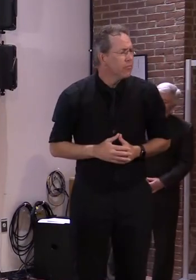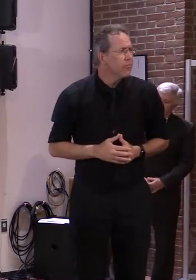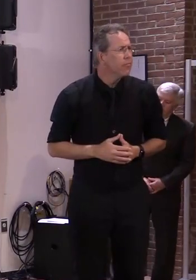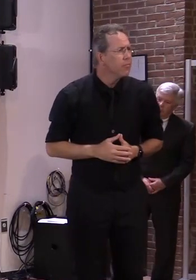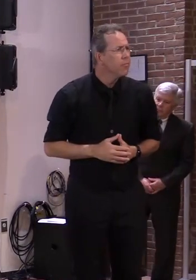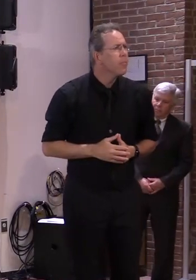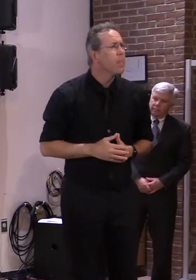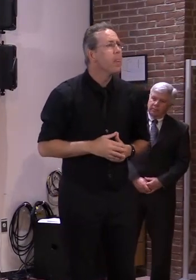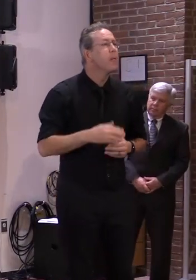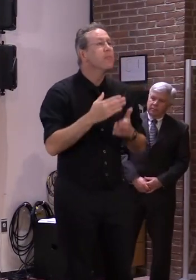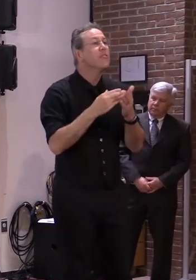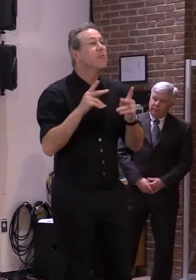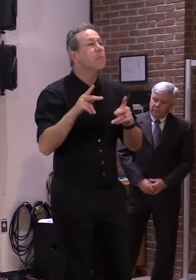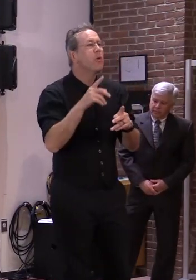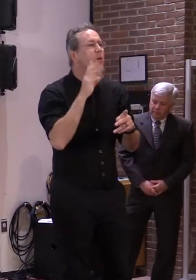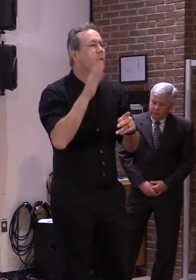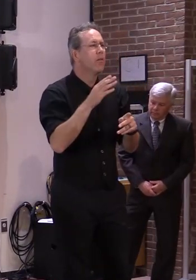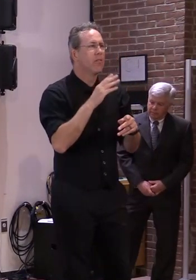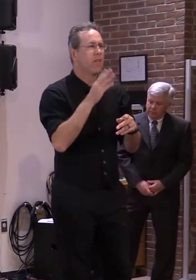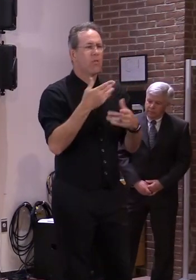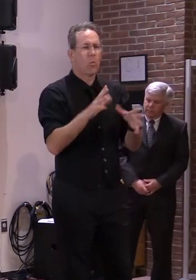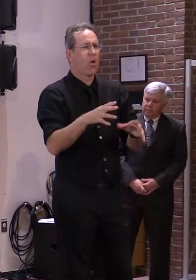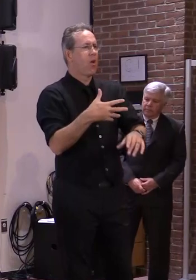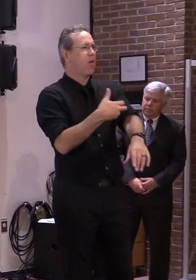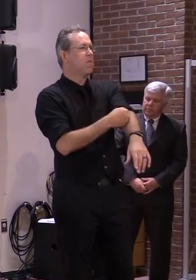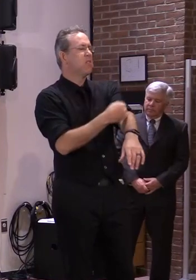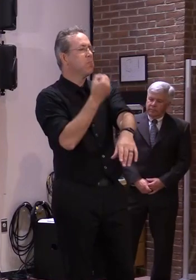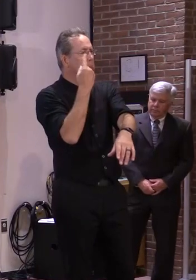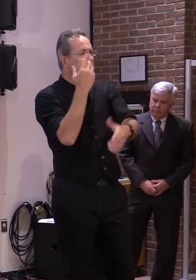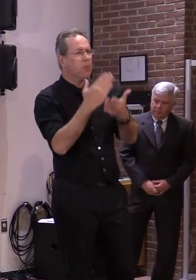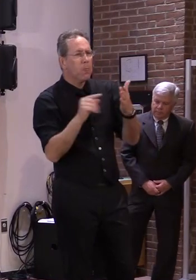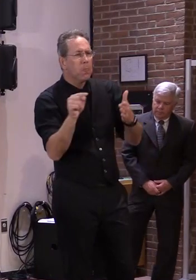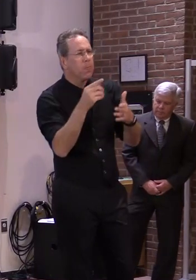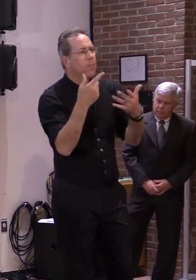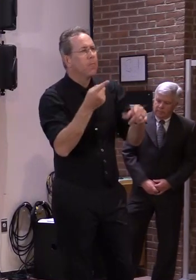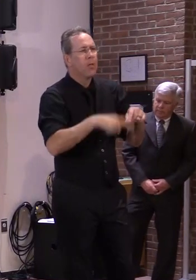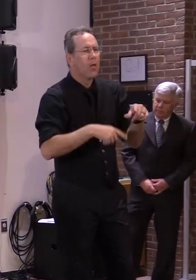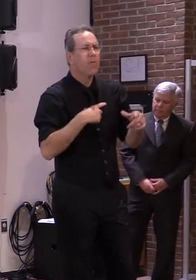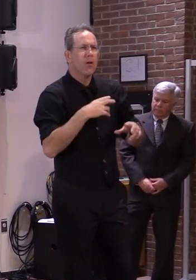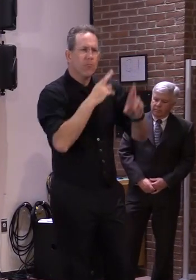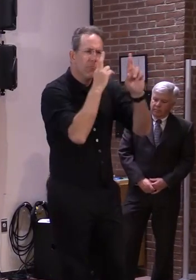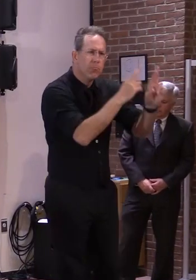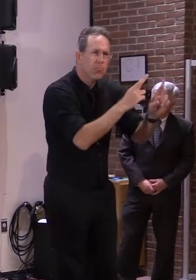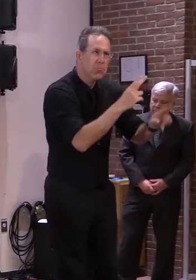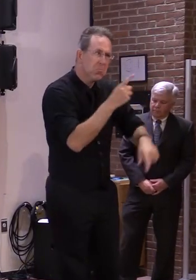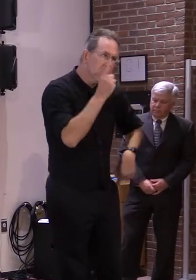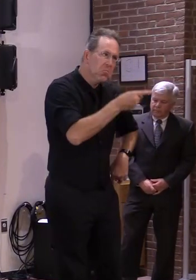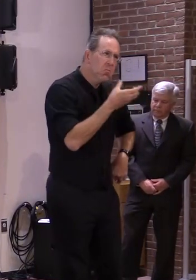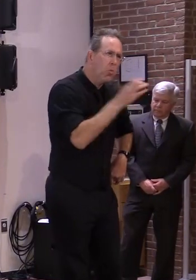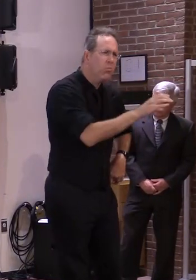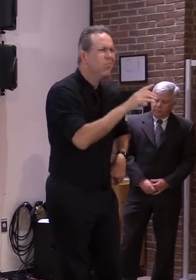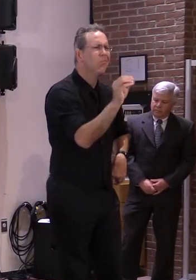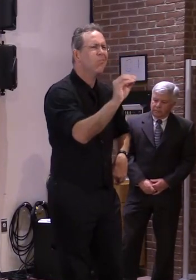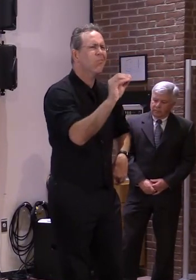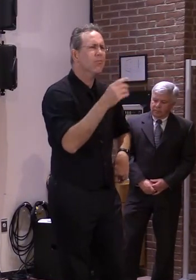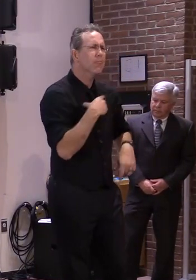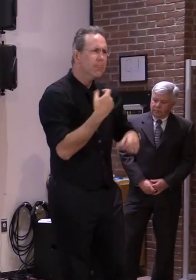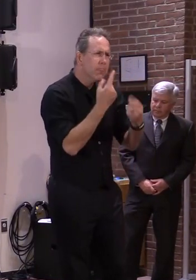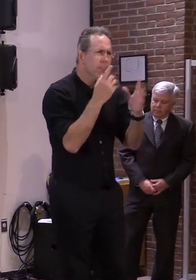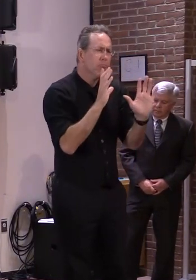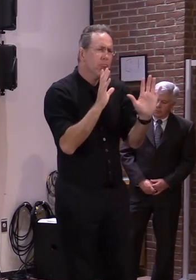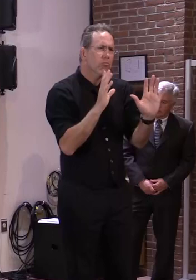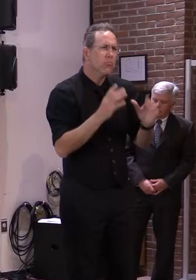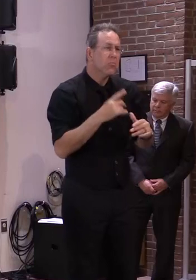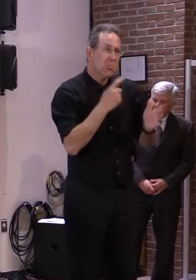vaccinated, will never want to be vaccinated, and we have to just accept that. We're not going to make it mandatory. And